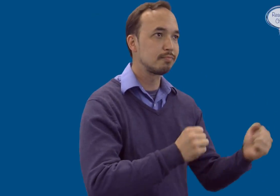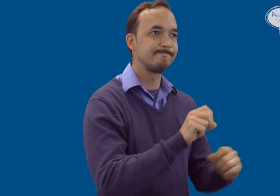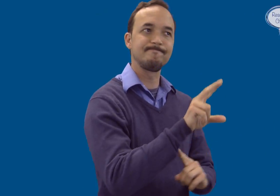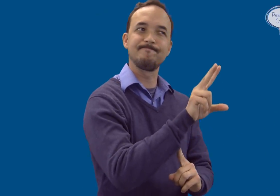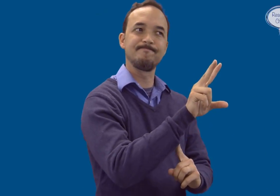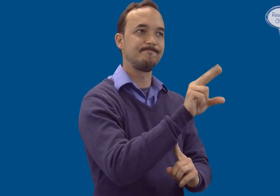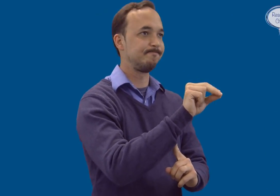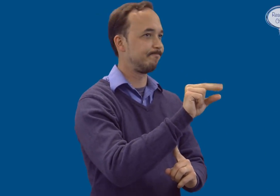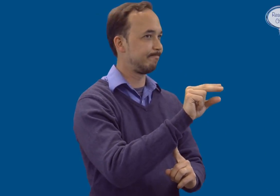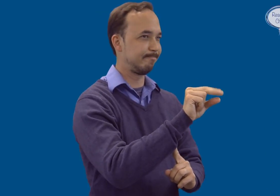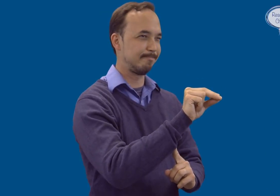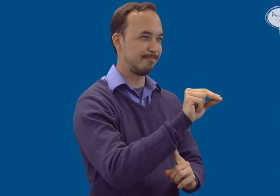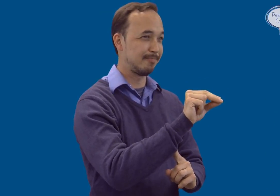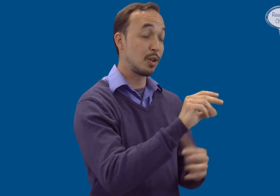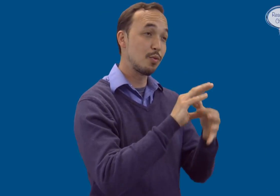to the deaf person's signing.